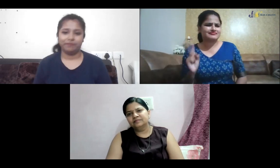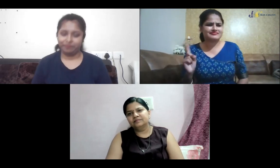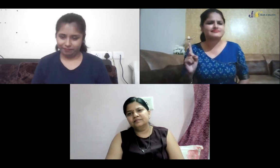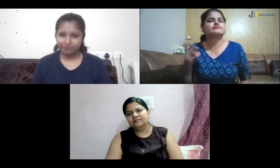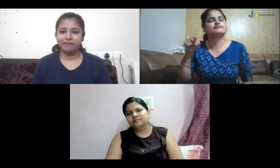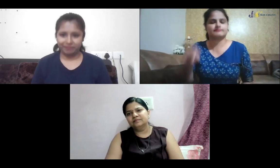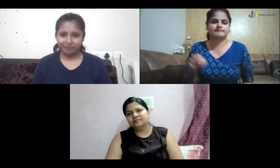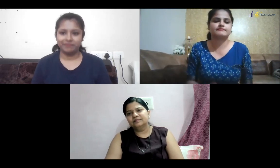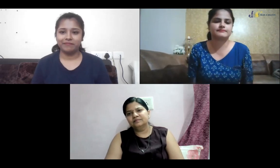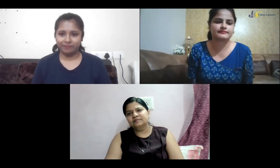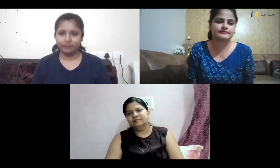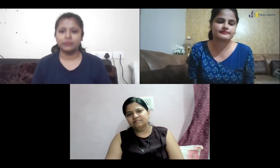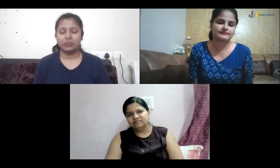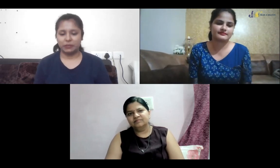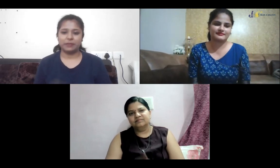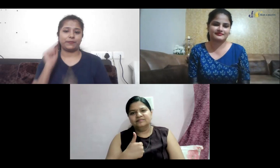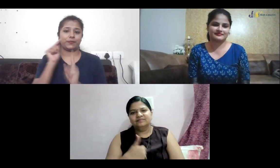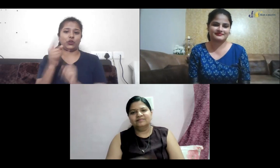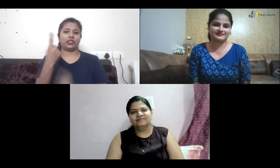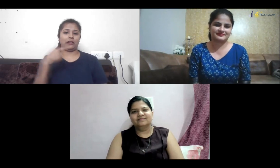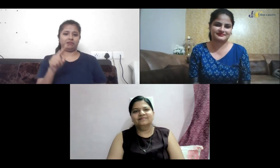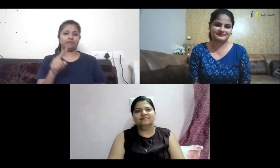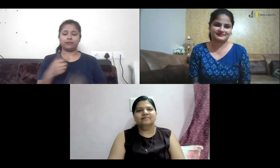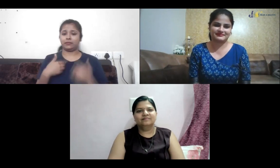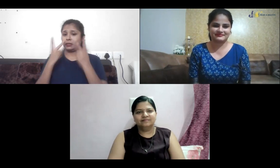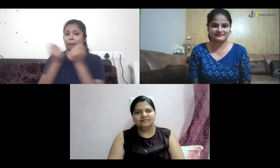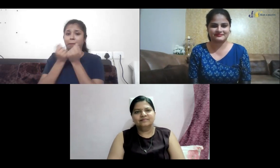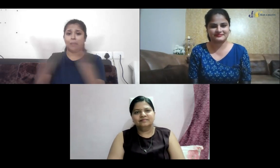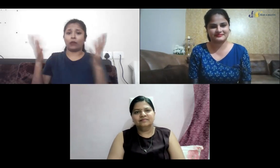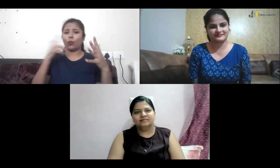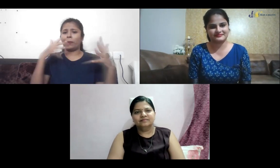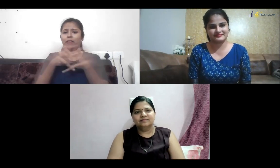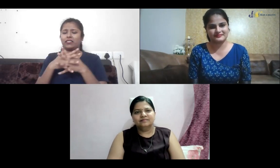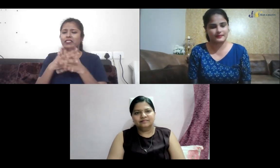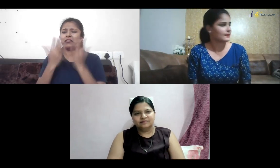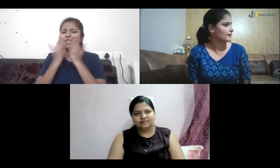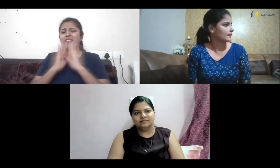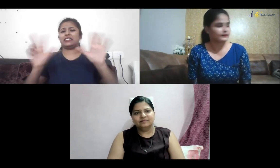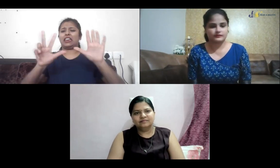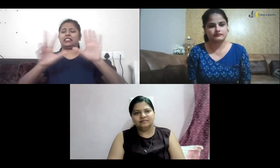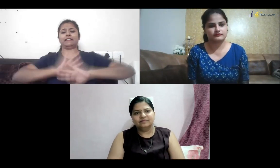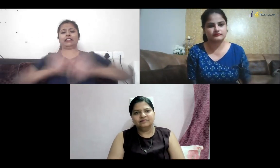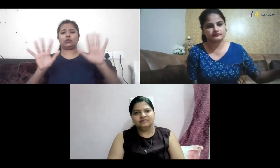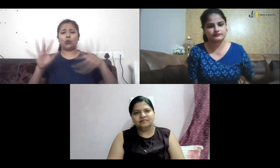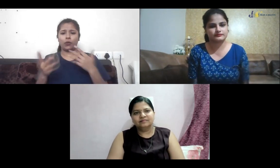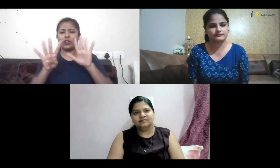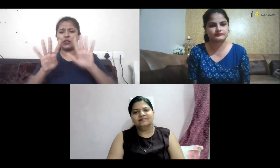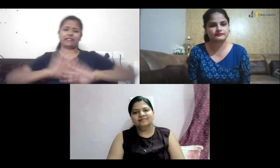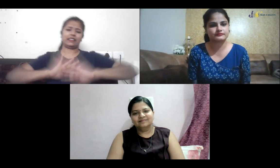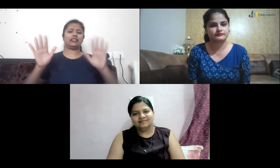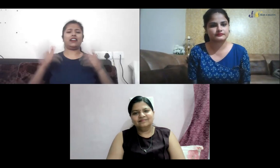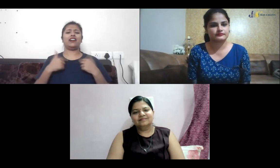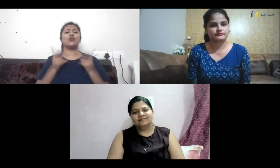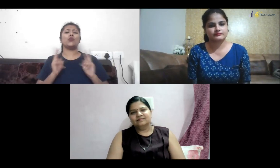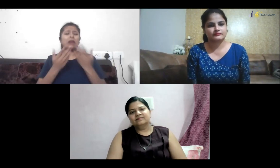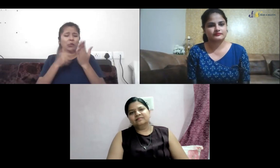be treated equally. Don't think that girls can't do anything. That's valid point. I agree. I have seen many women. They just study